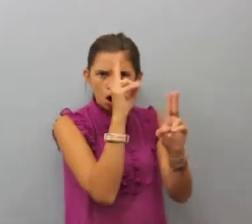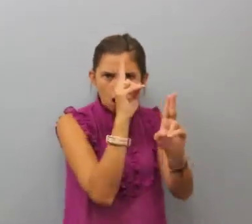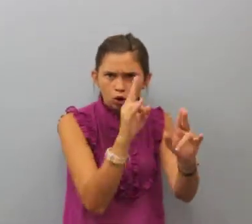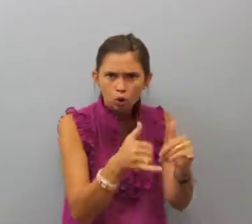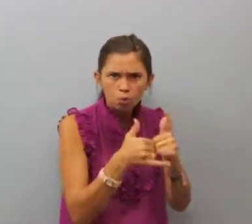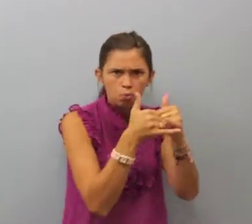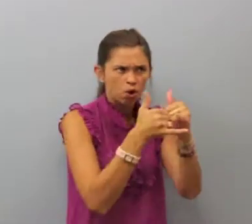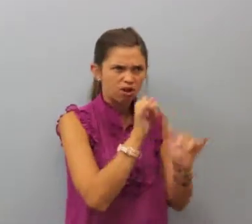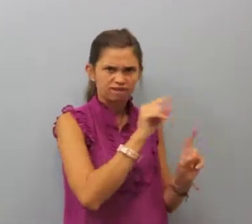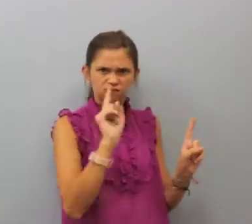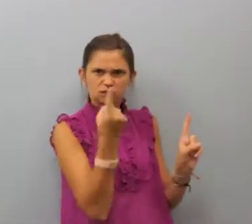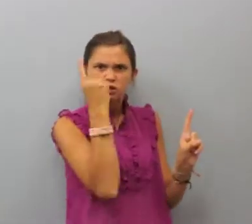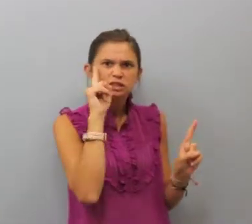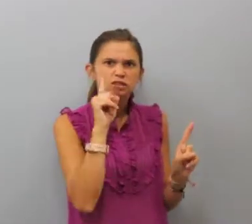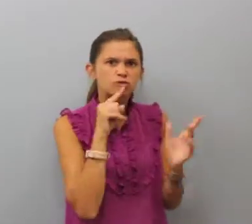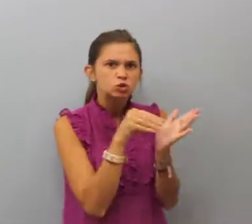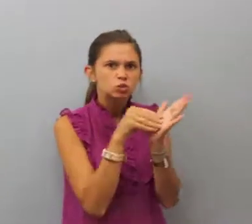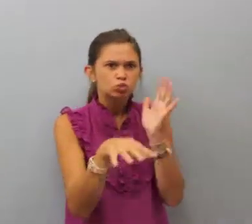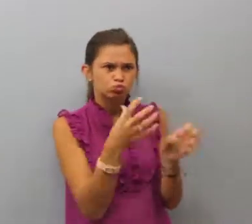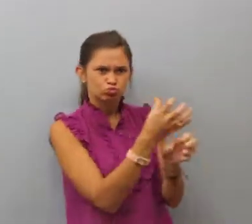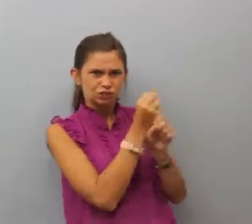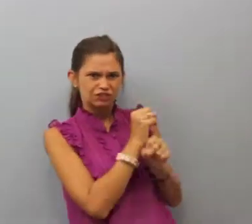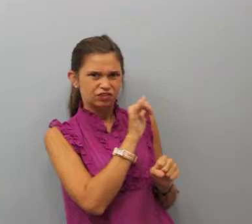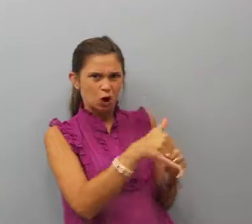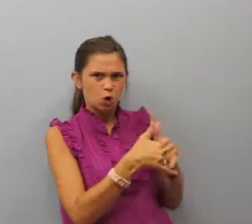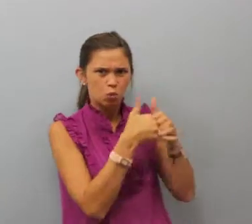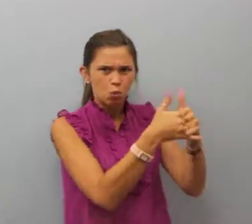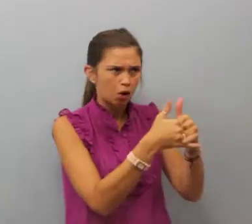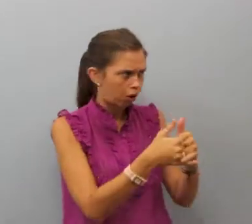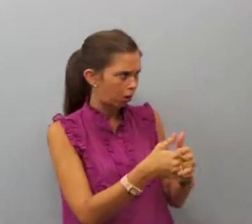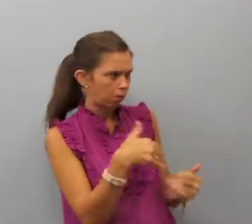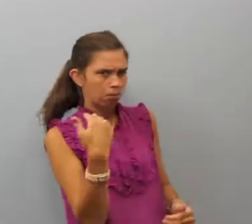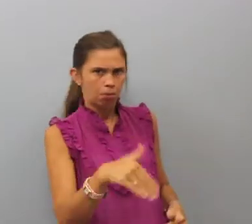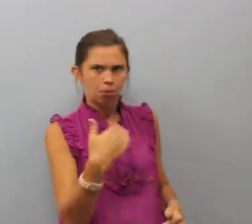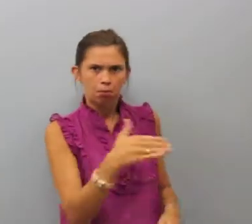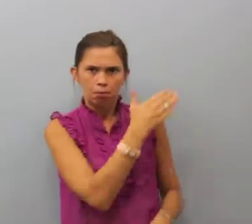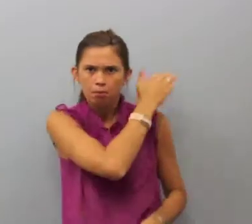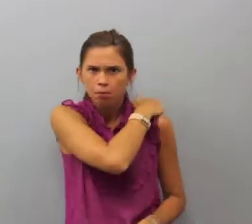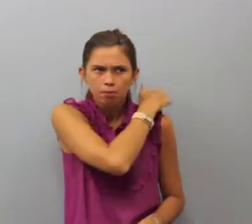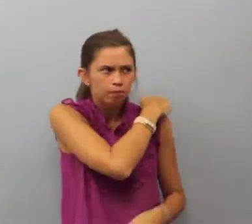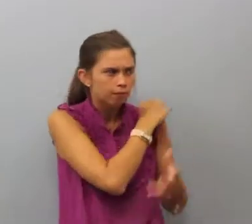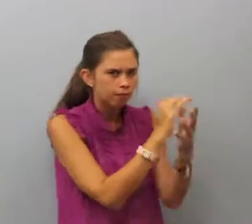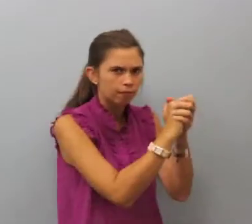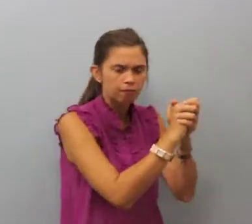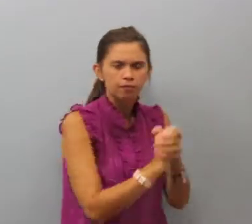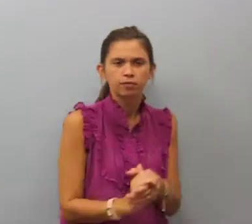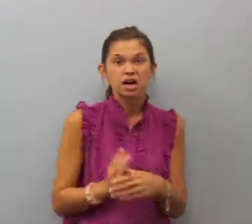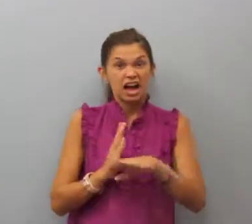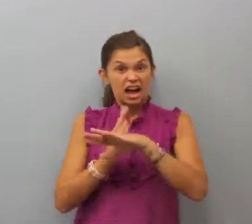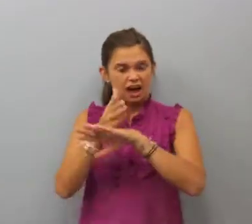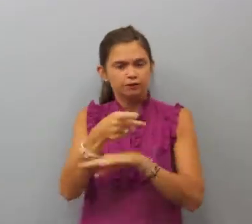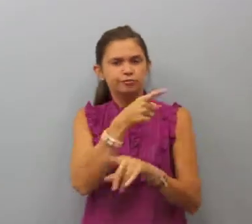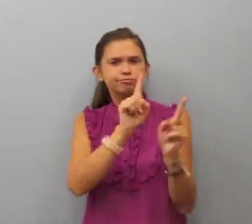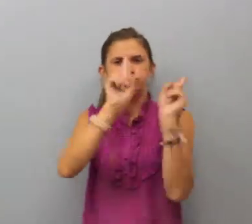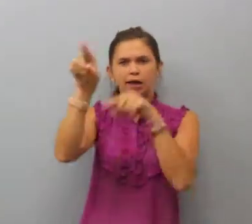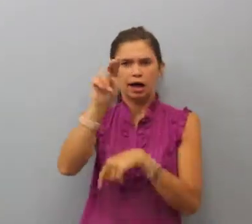the public school, was the first deaf student in that particular school history who won an award, which is a